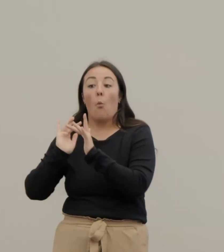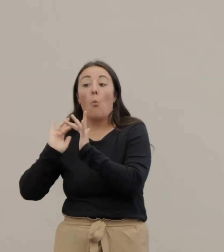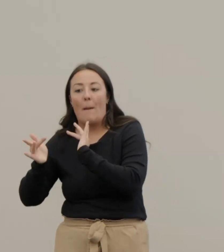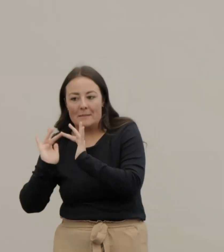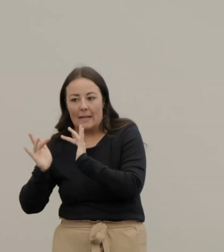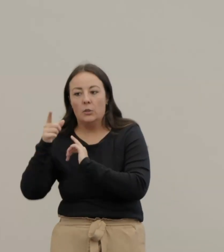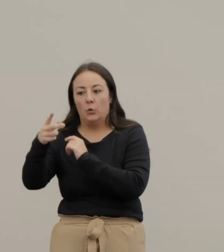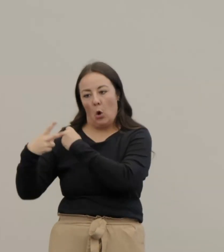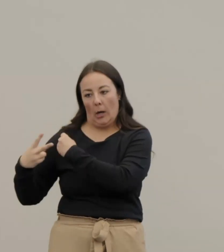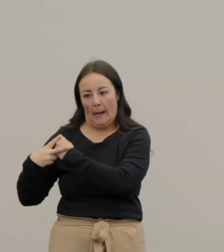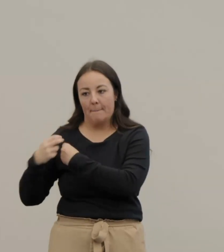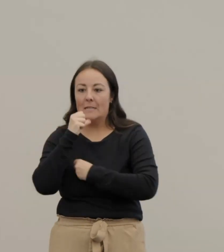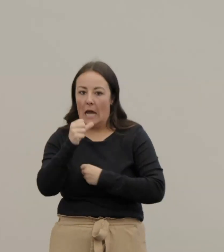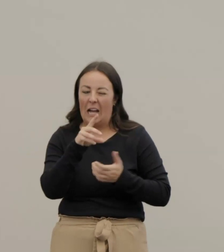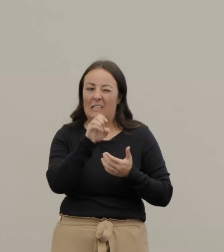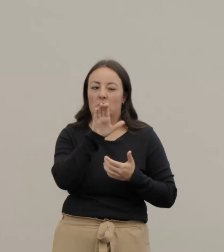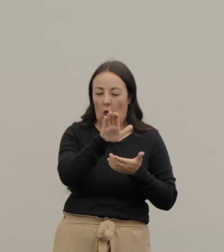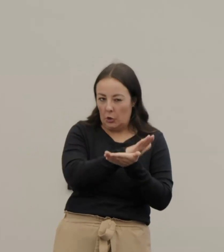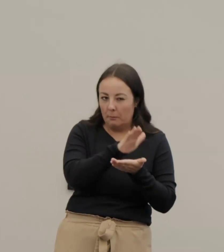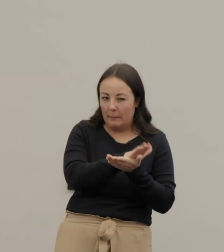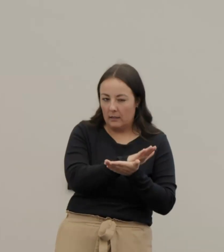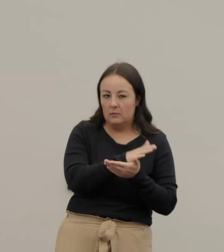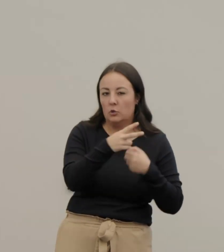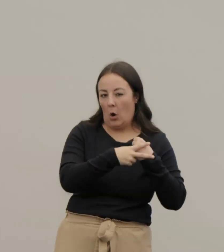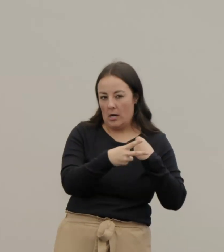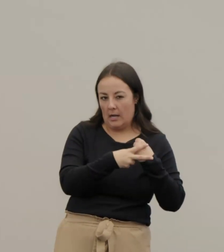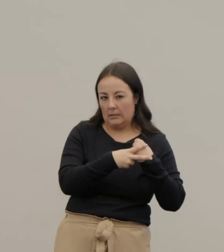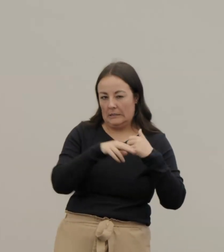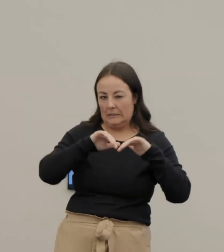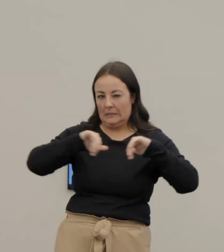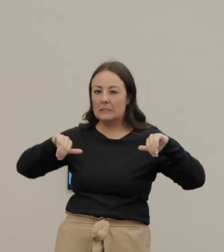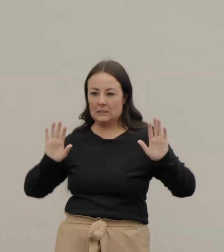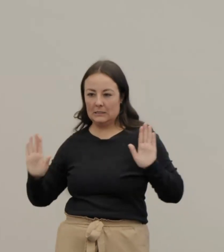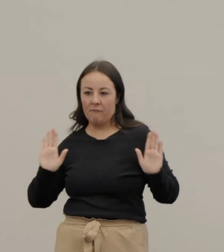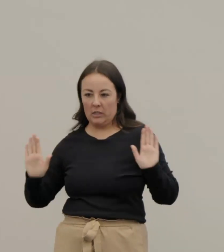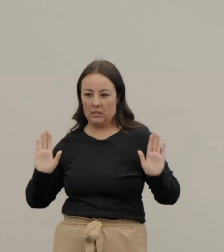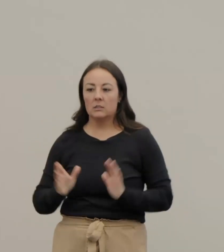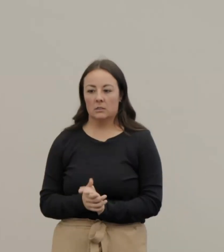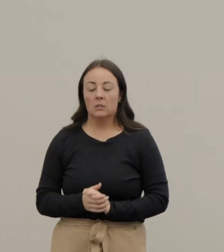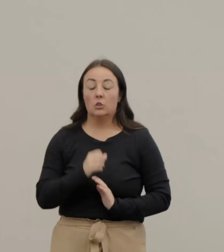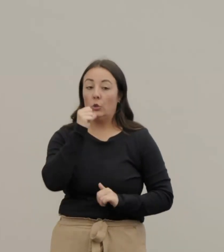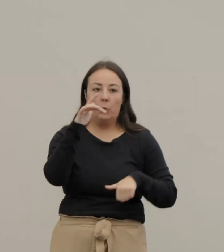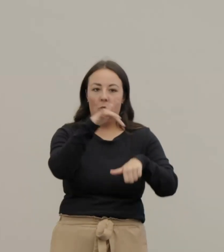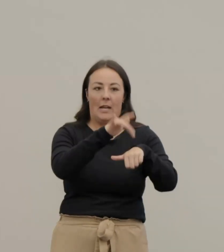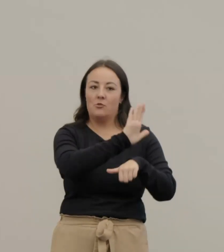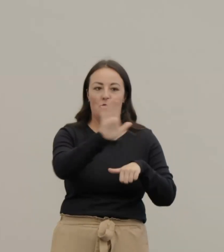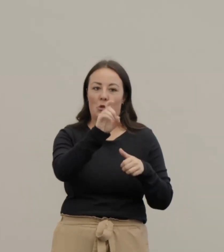archived, not necessarily a document. Document gets a little fuzzier. Don't update, don't touch it. Don't touch the